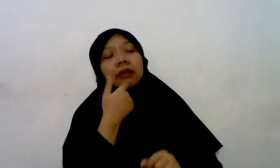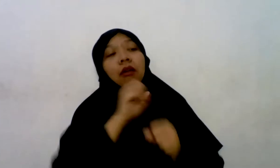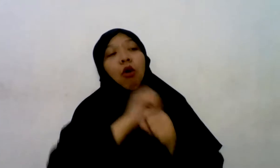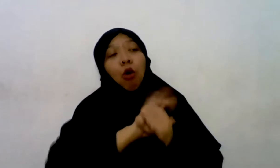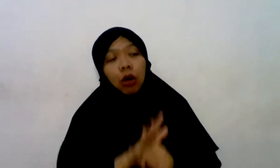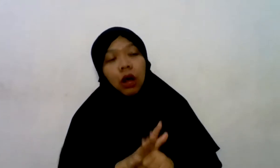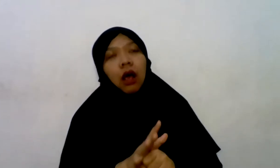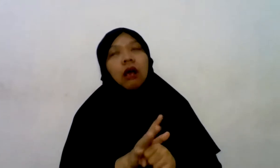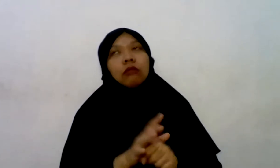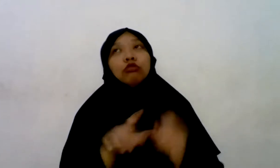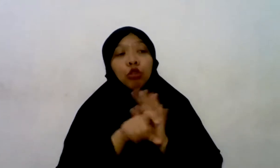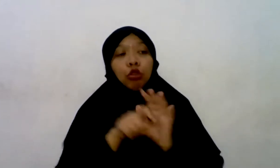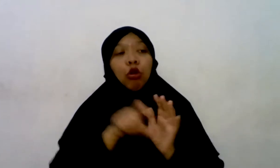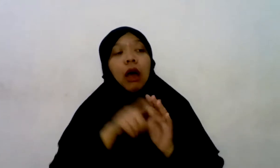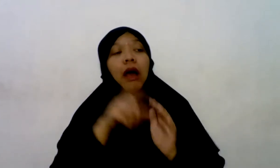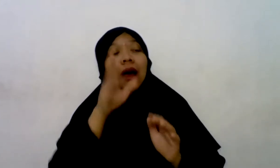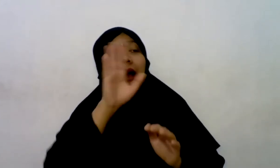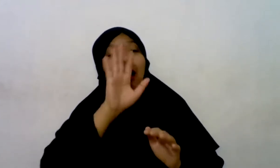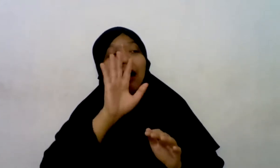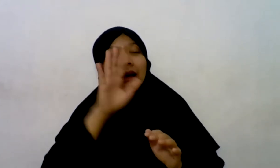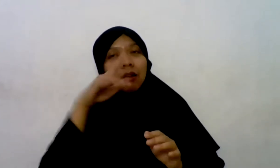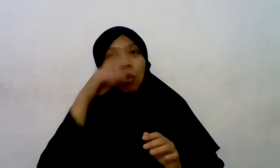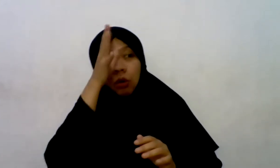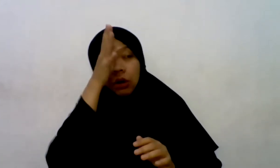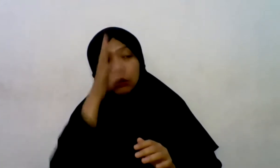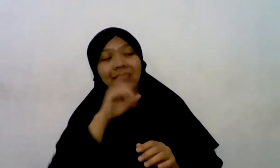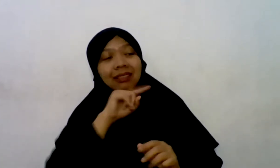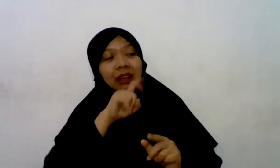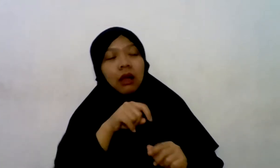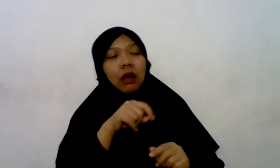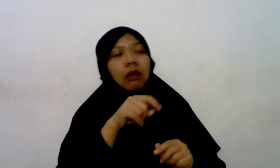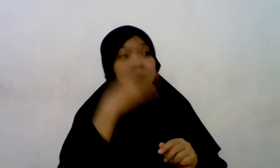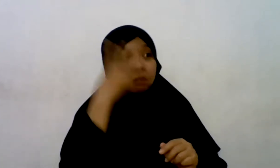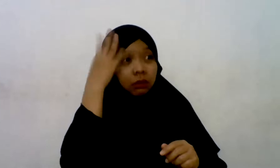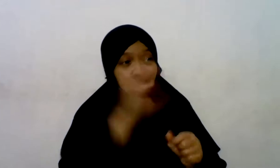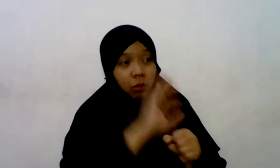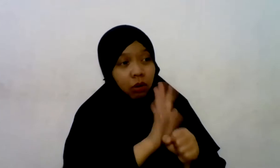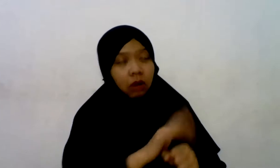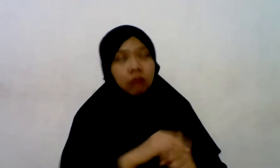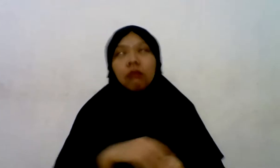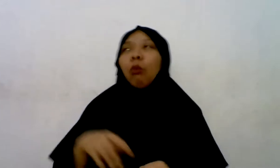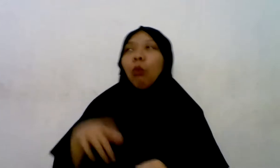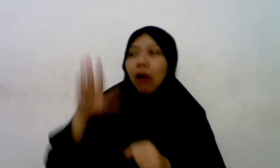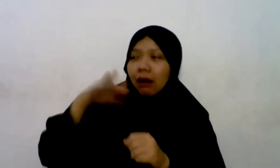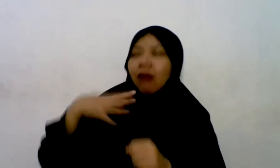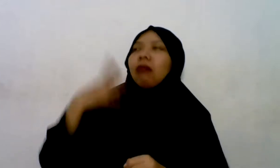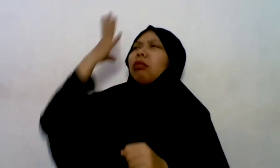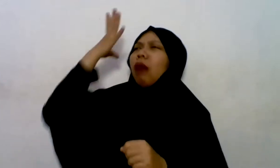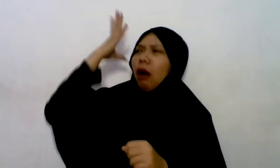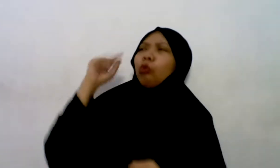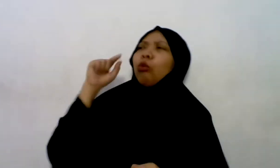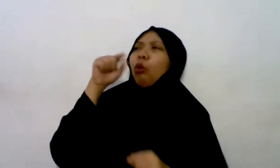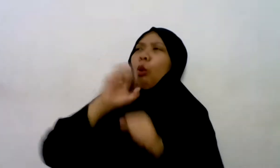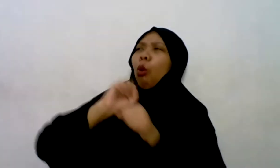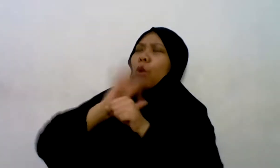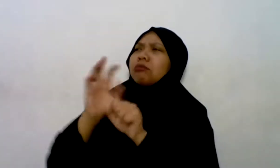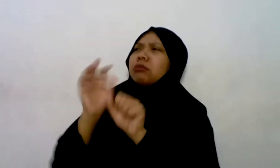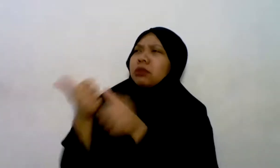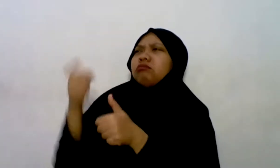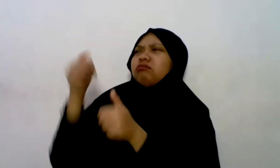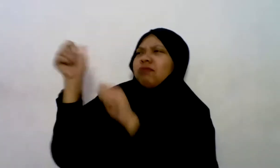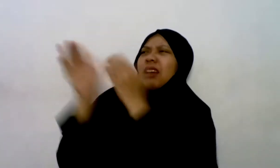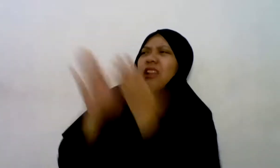It's dangerous. It's virus. But they still in the knowledge. So it's we believe